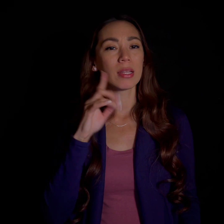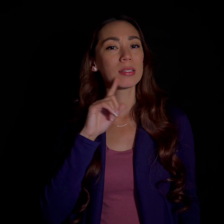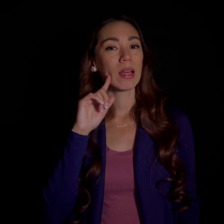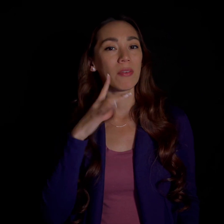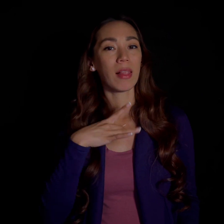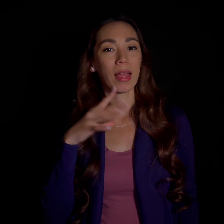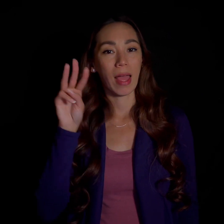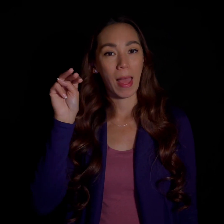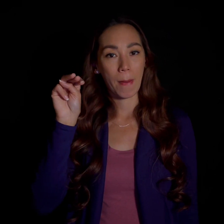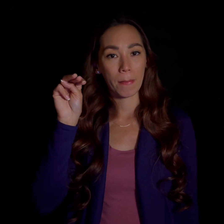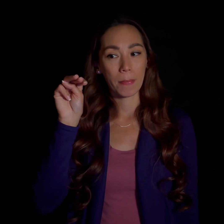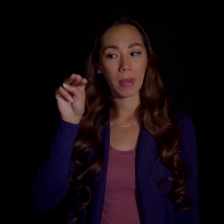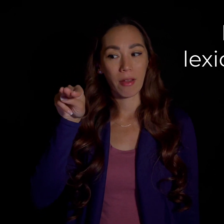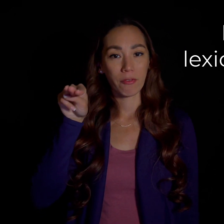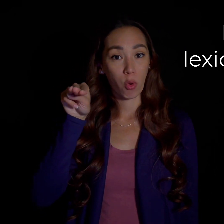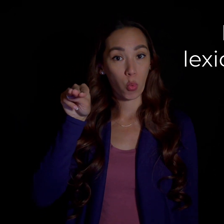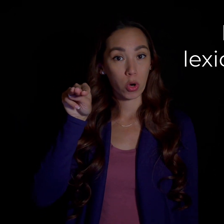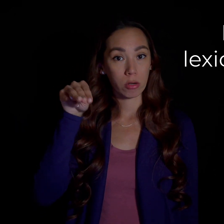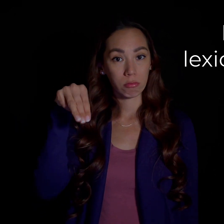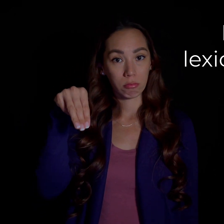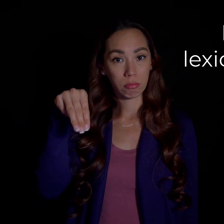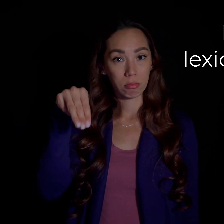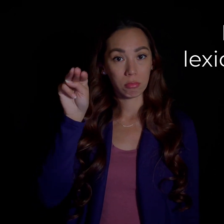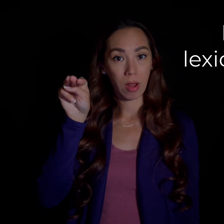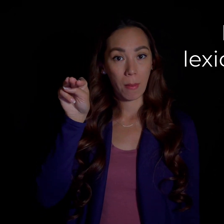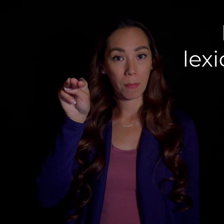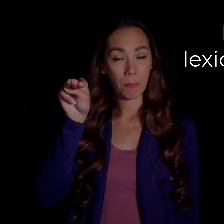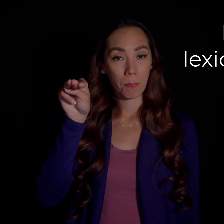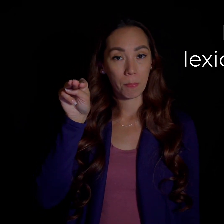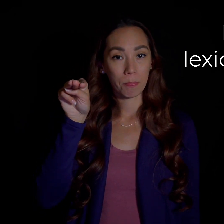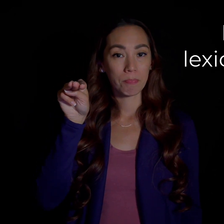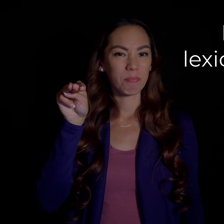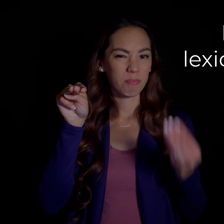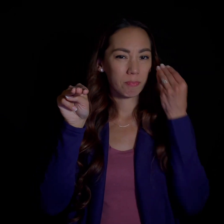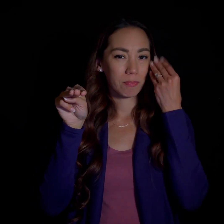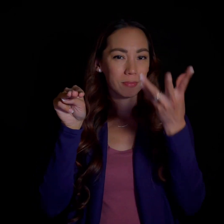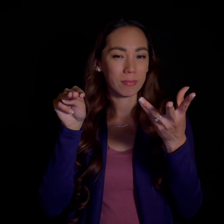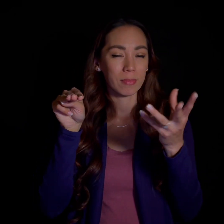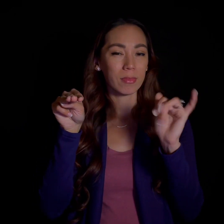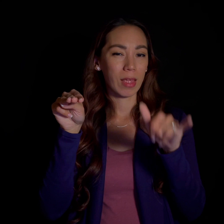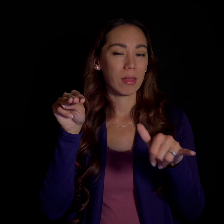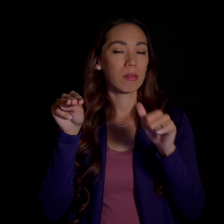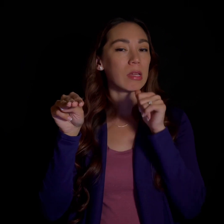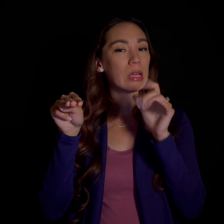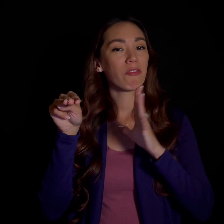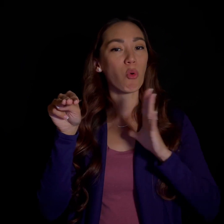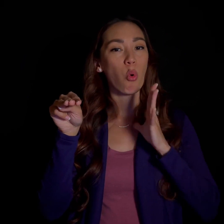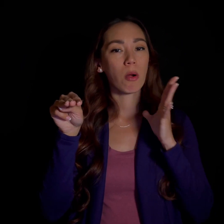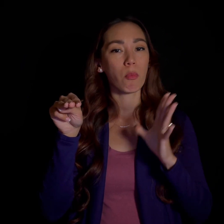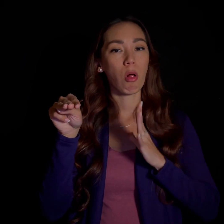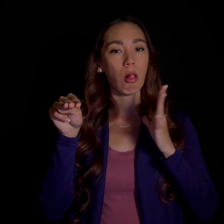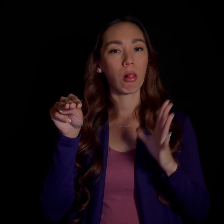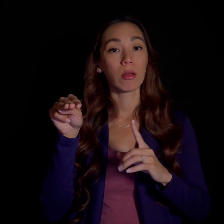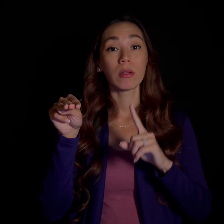signing, a lot of people like to do the M pushed forward. So just FYI, this is a little more